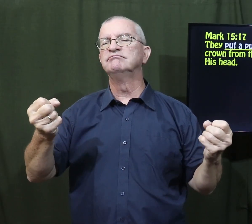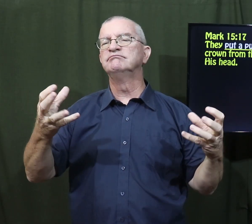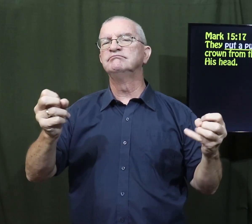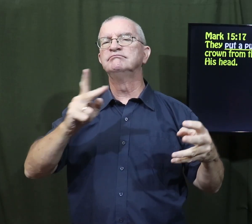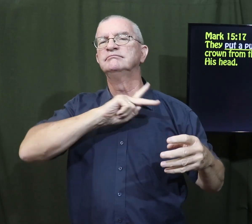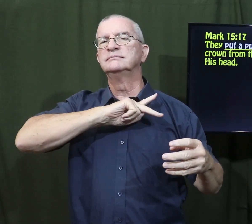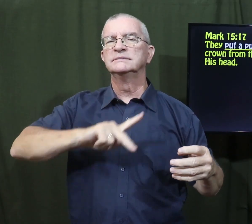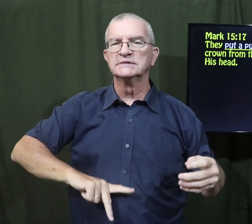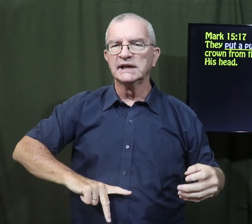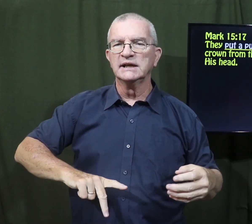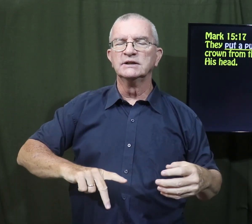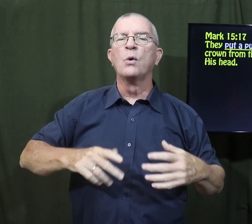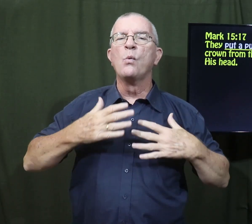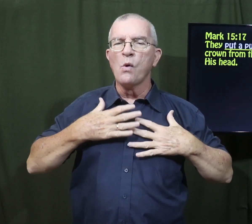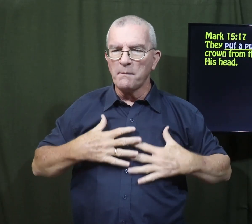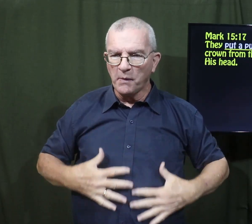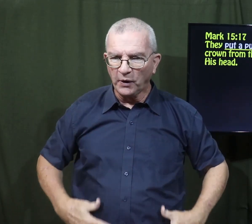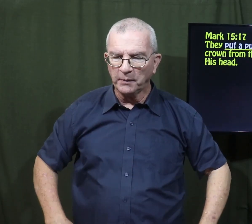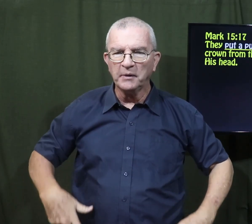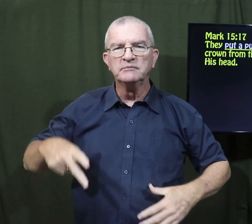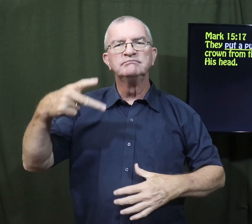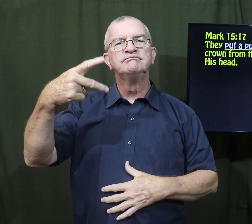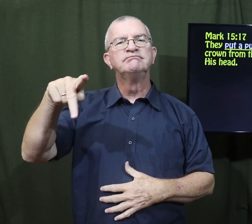Purple. Many kings wore purple